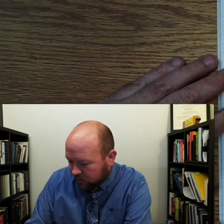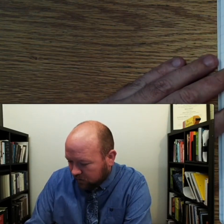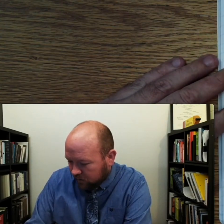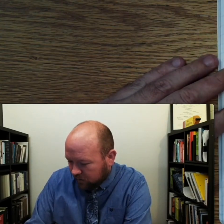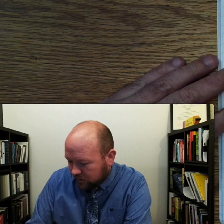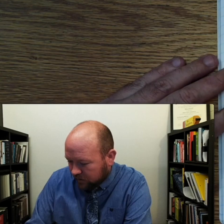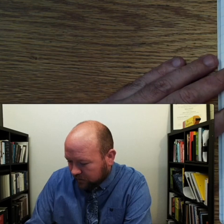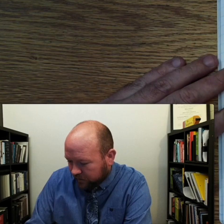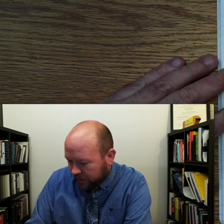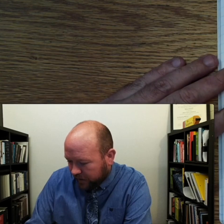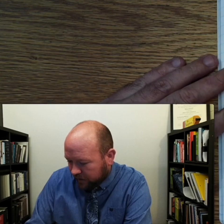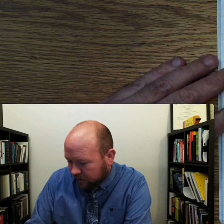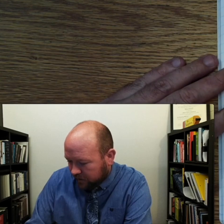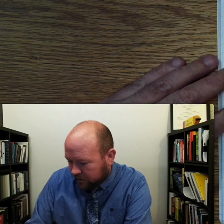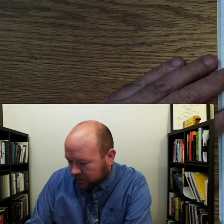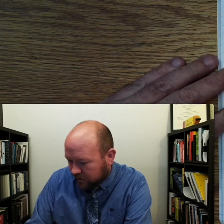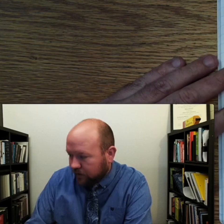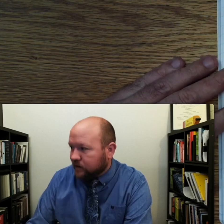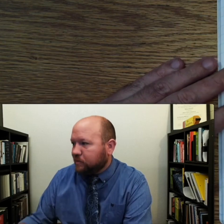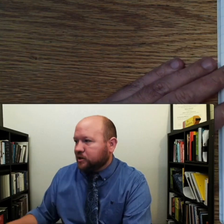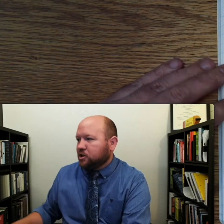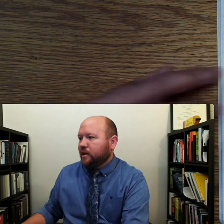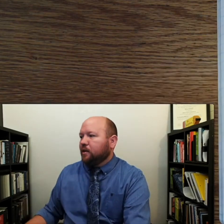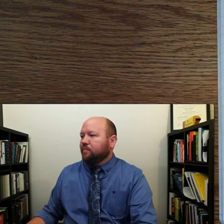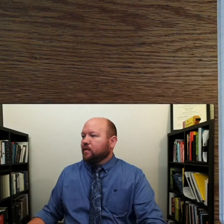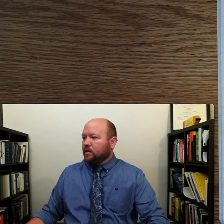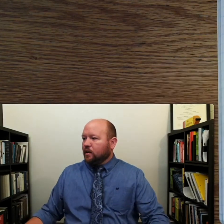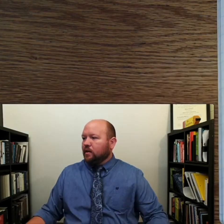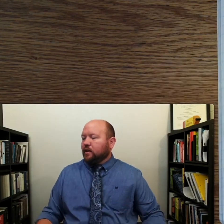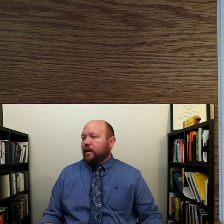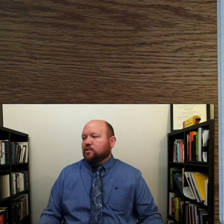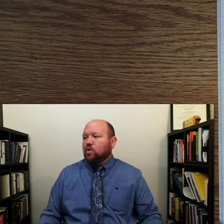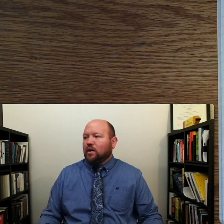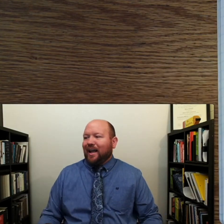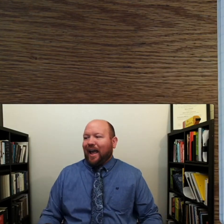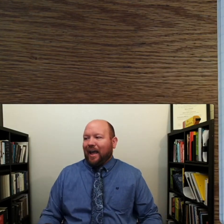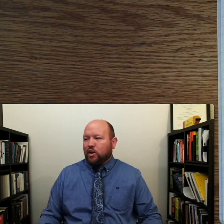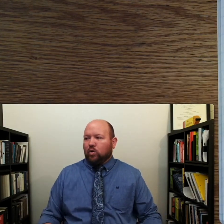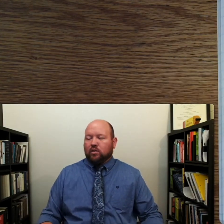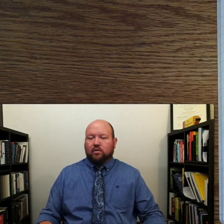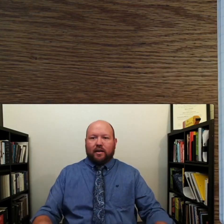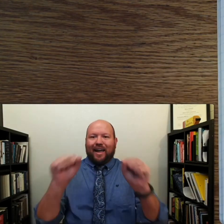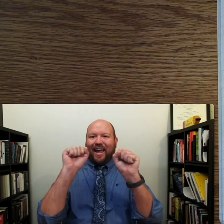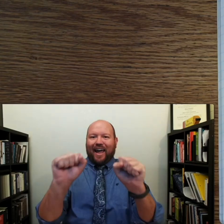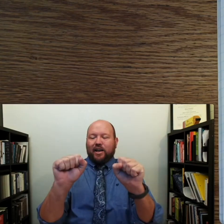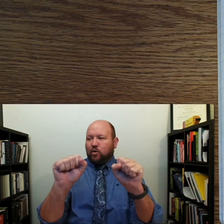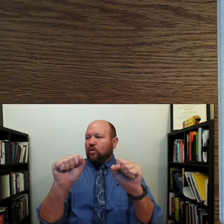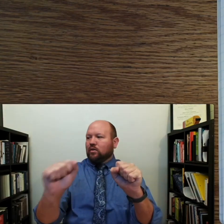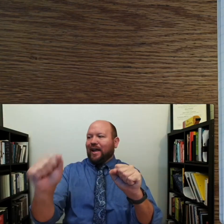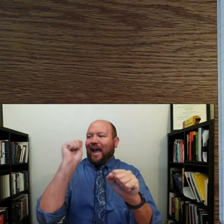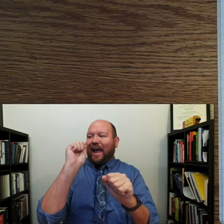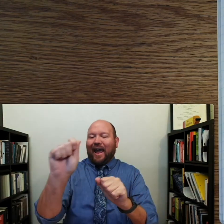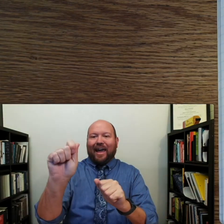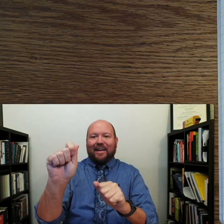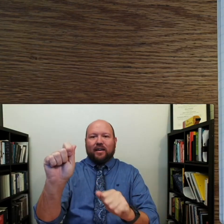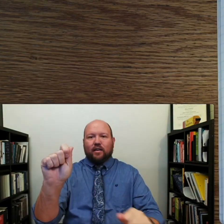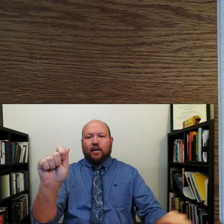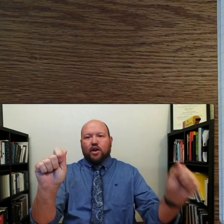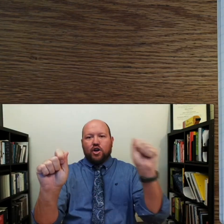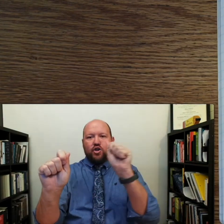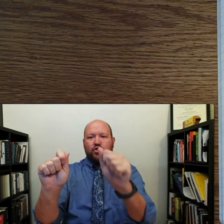shall le, especially. Next word, annual. Annual.